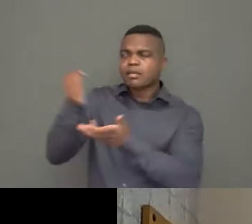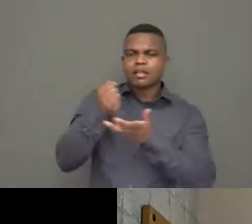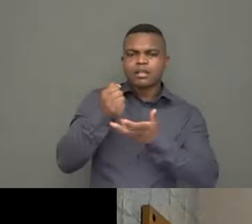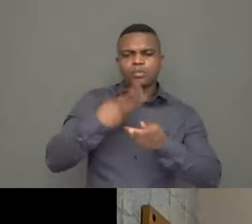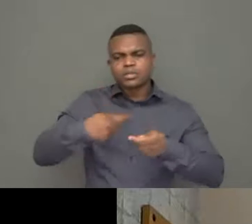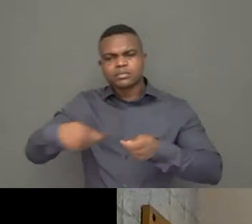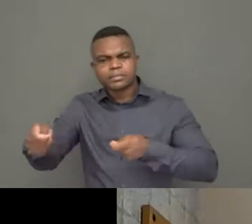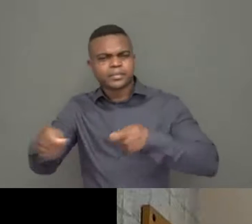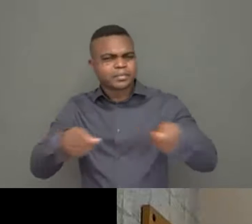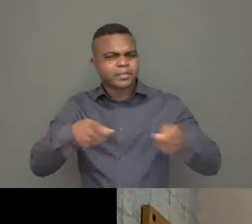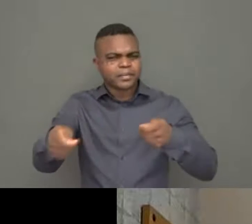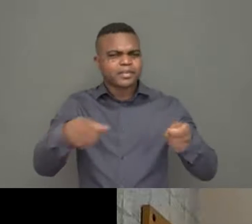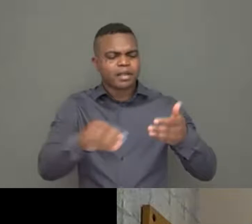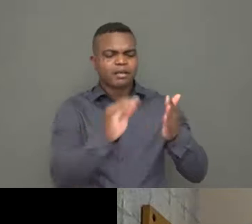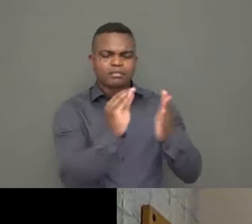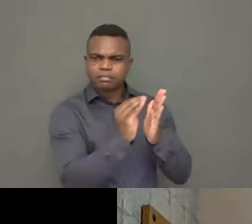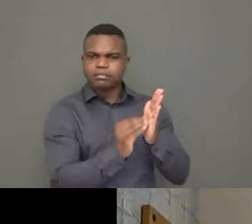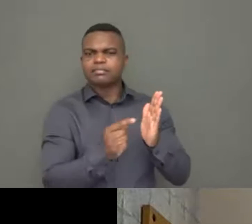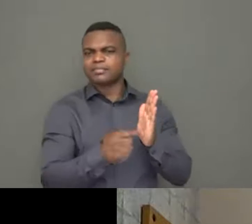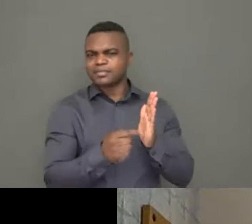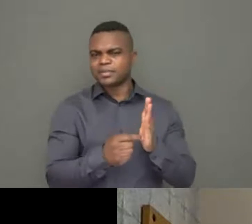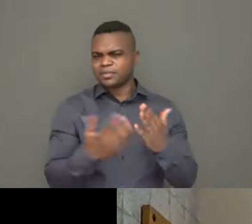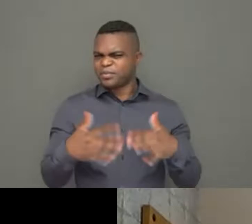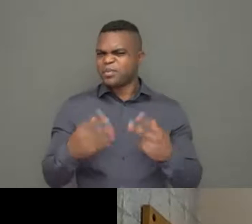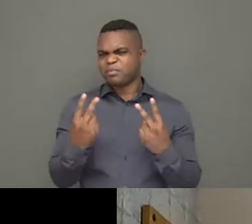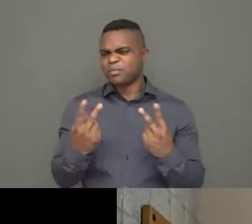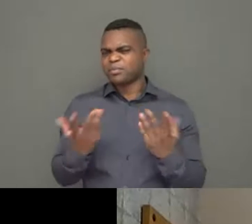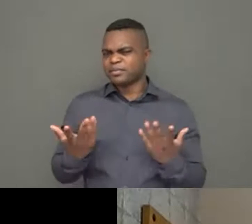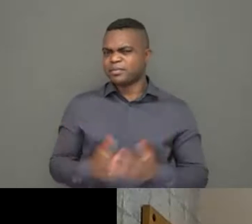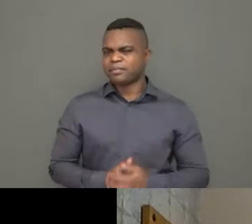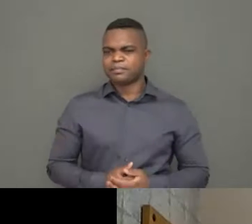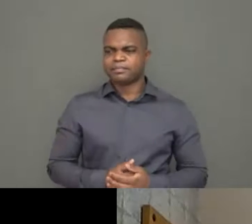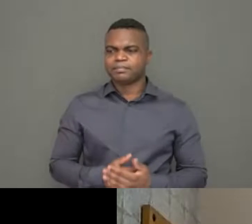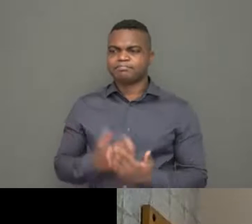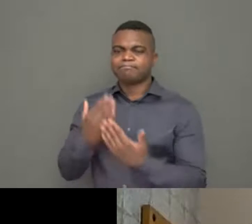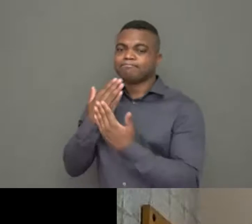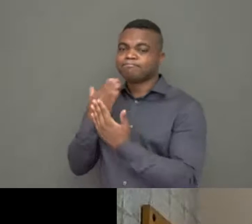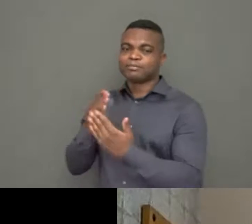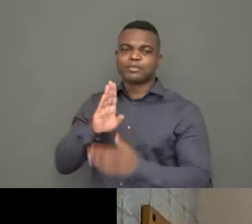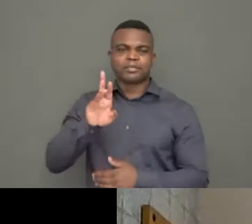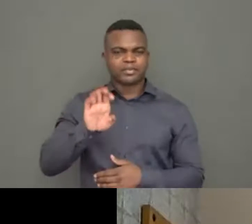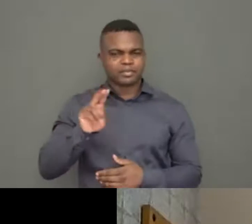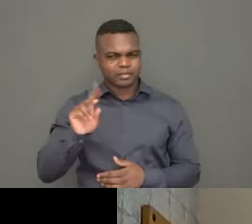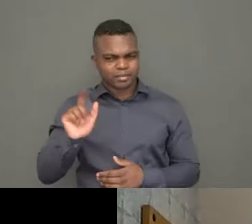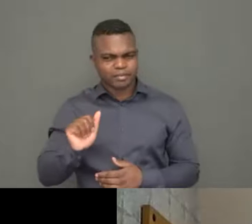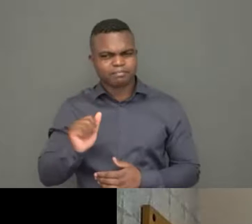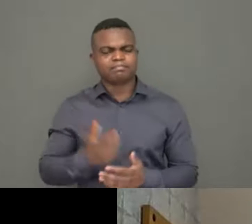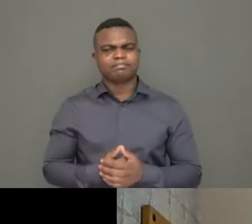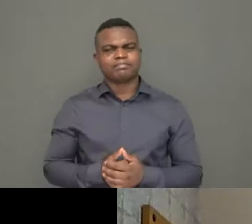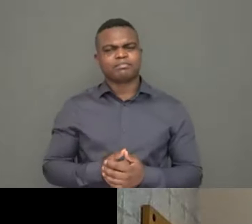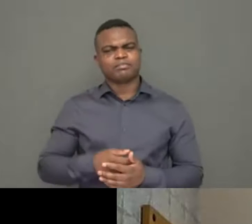you know, we're in the throes of a conversation here in Ireland about the future of international